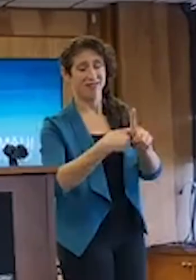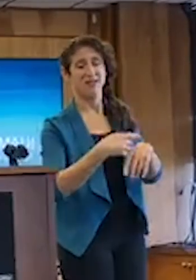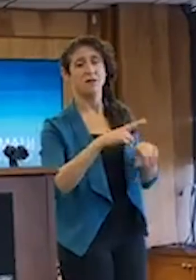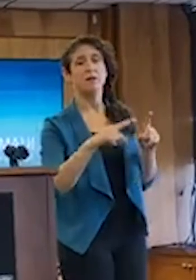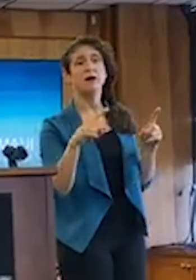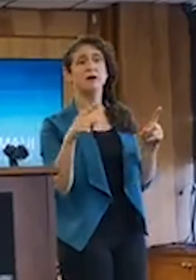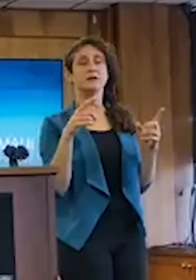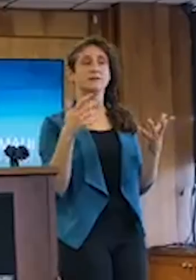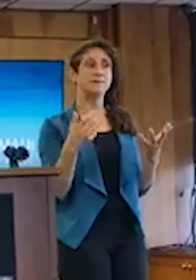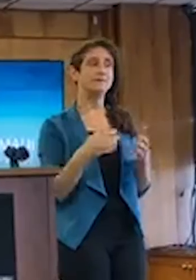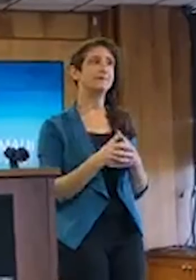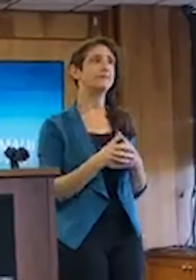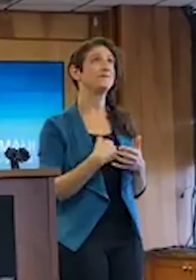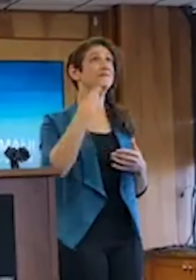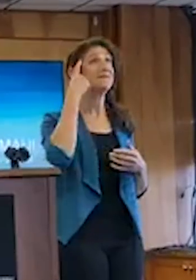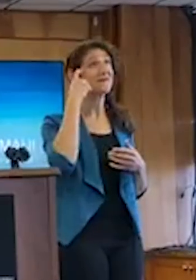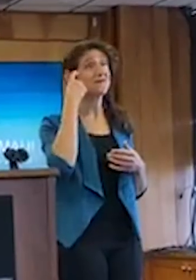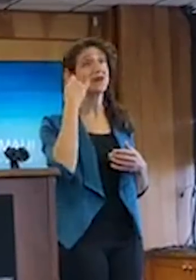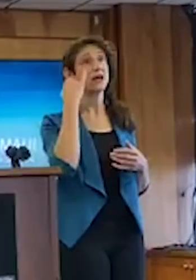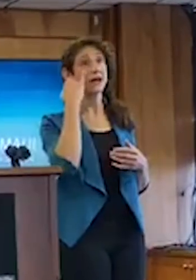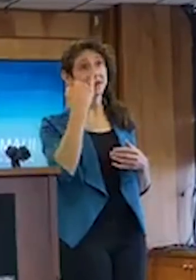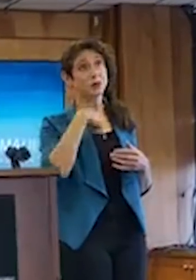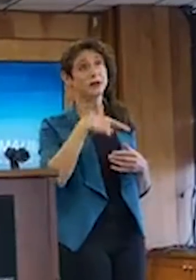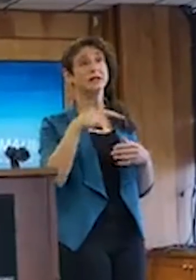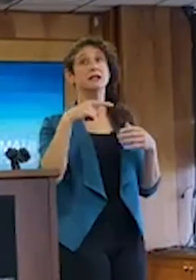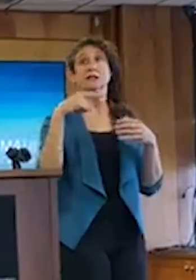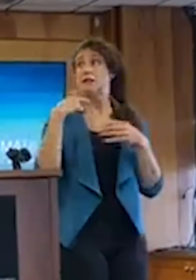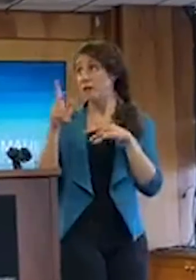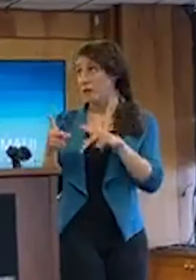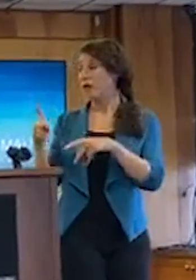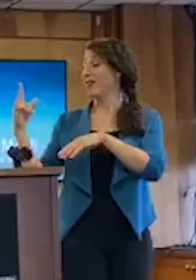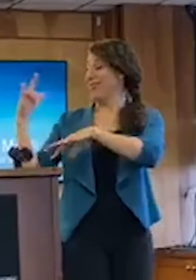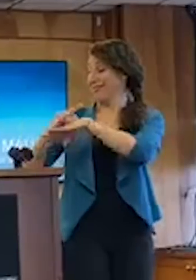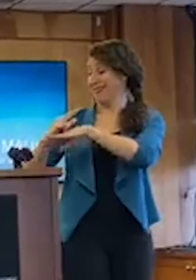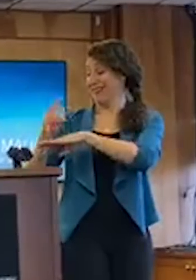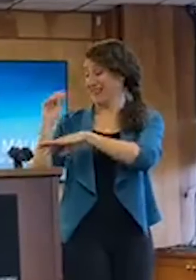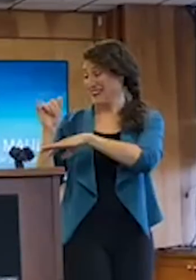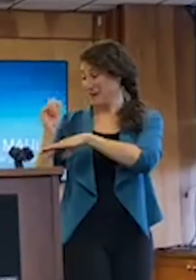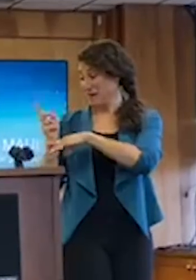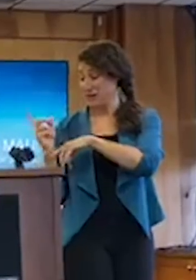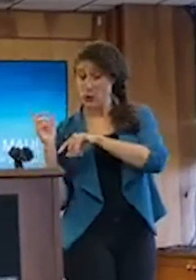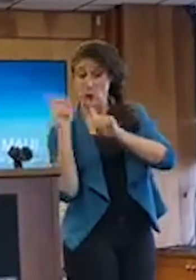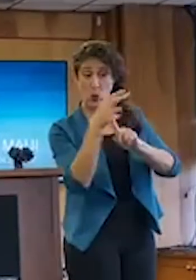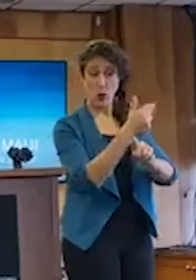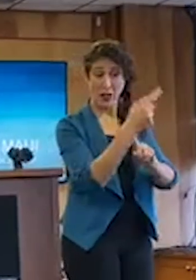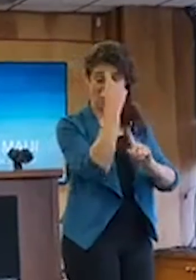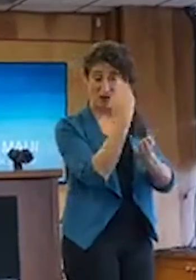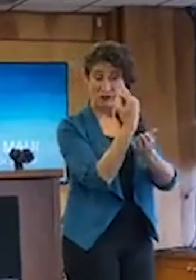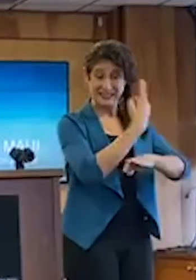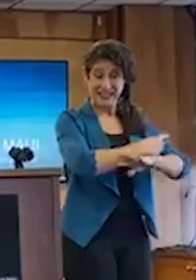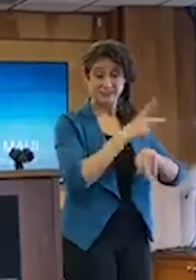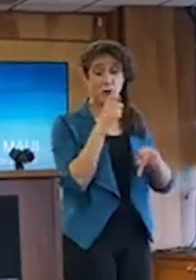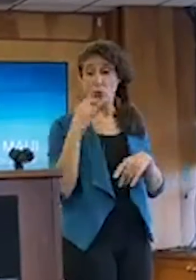are looking where I believe if we quarantine from the moment they get off the plane for 14 days, that will